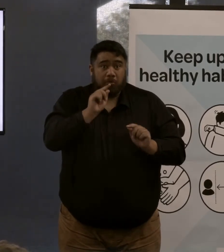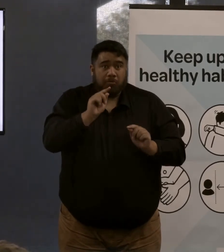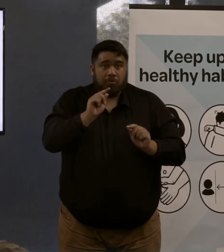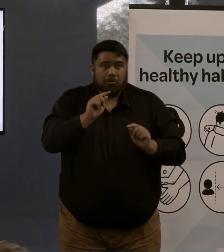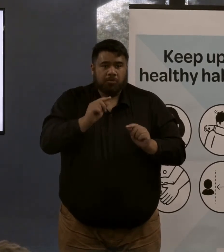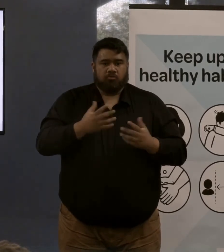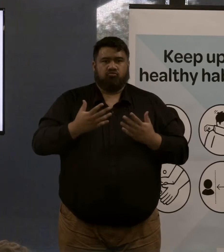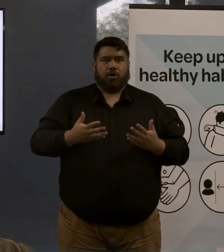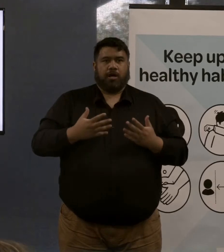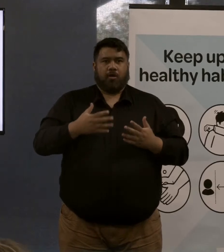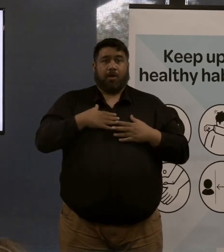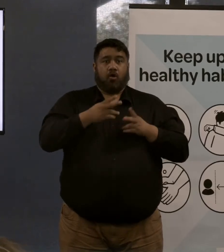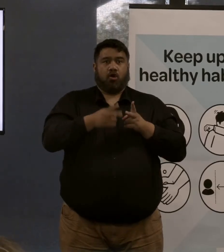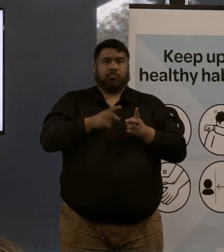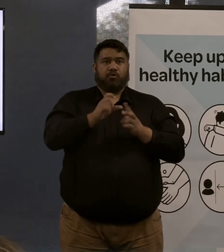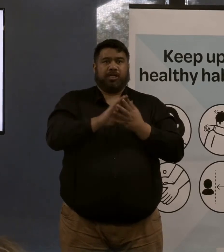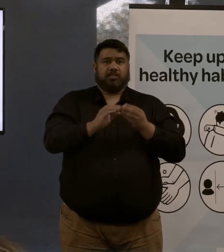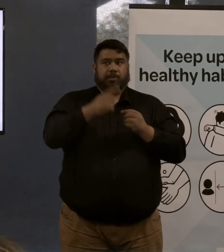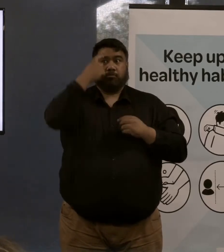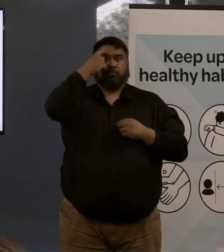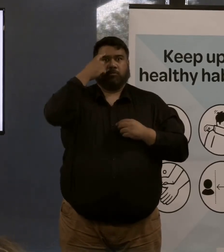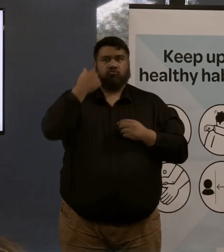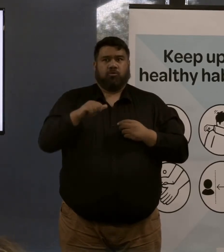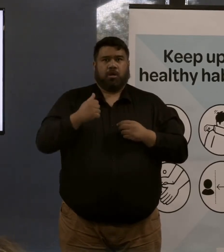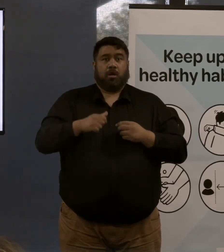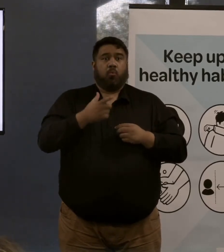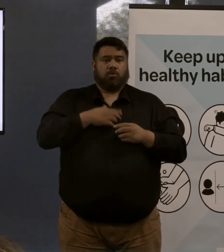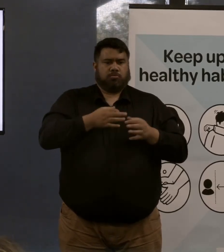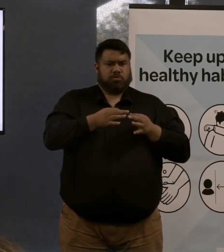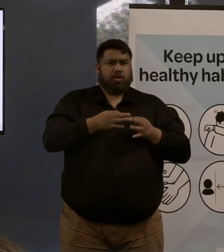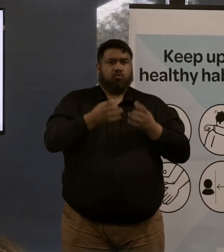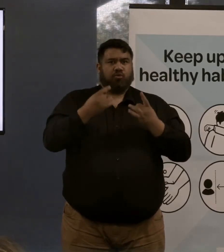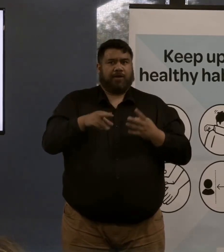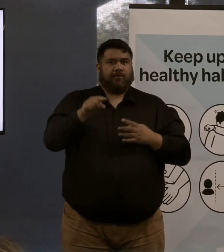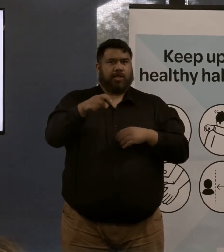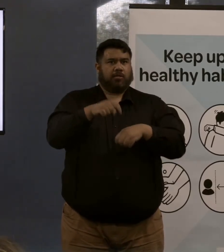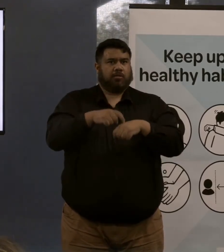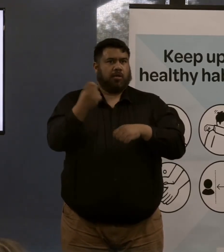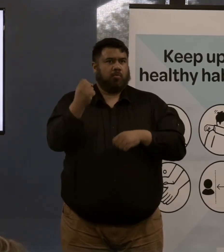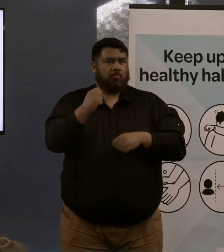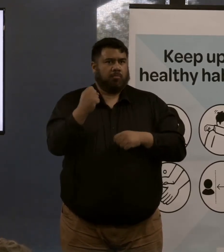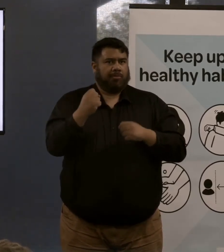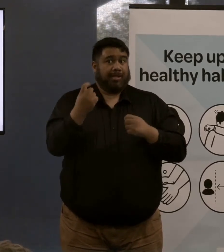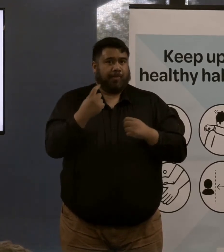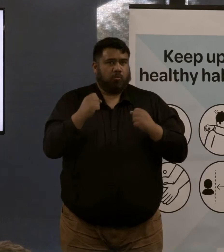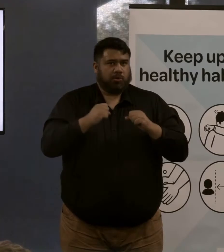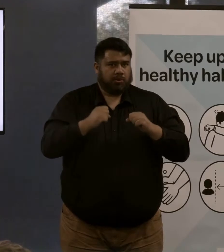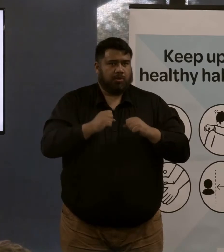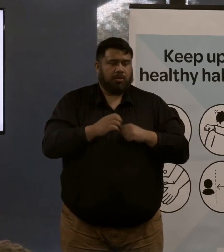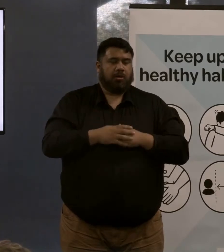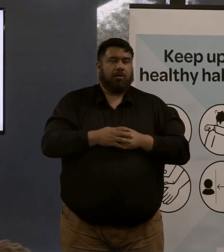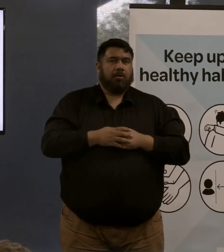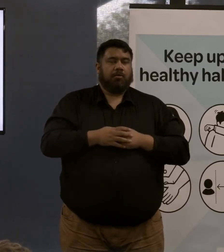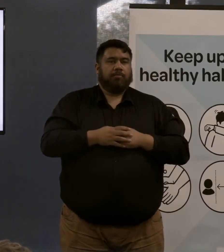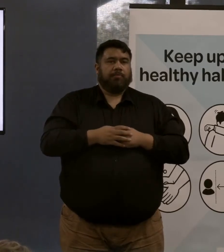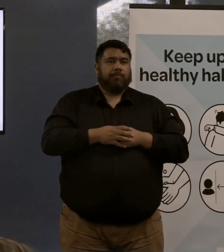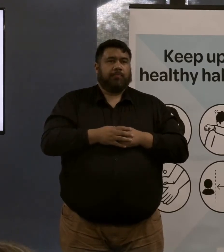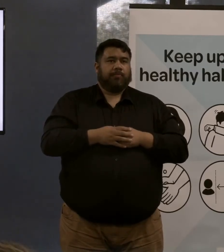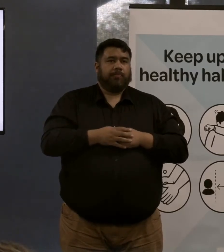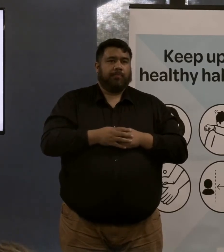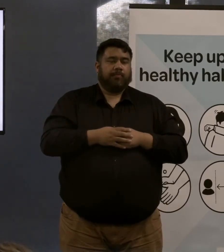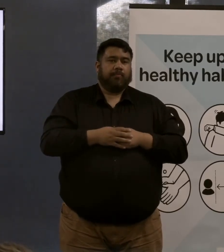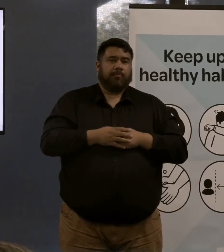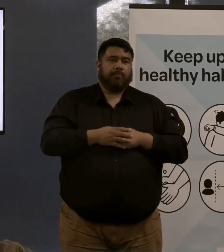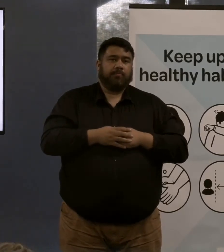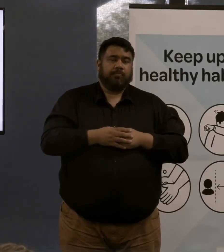health boards and nationally we are doing quite significant planning ahead of winter and the potential for that surge.